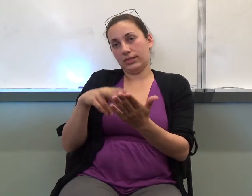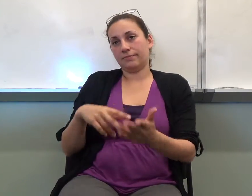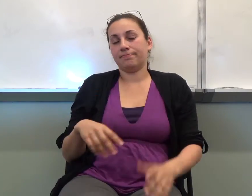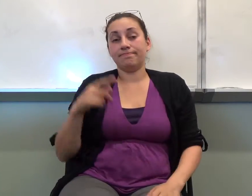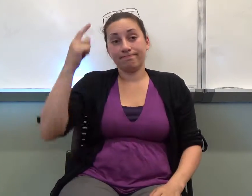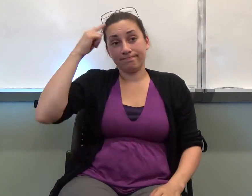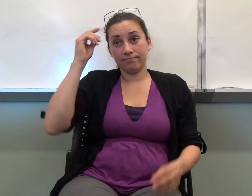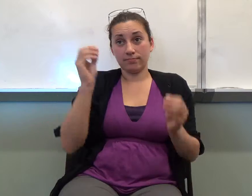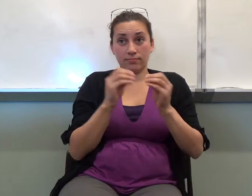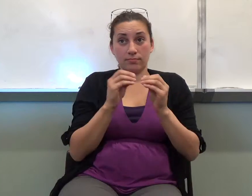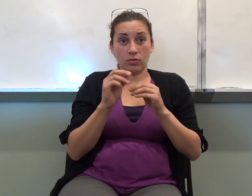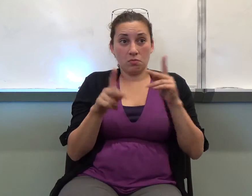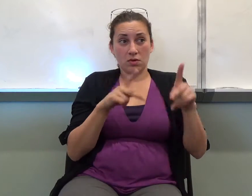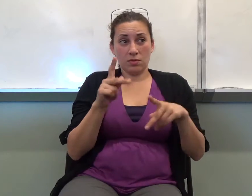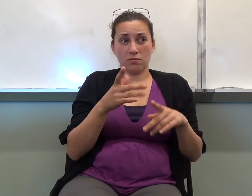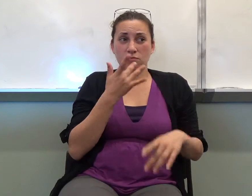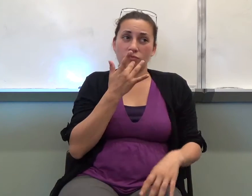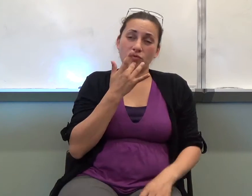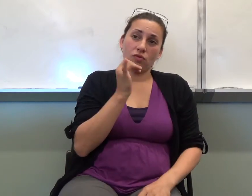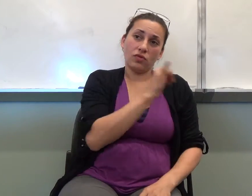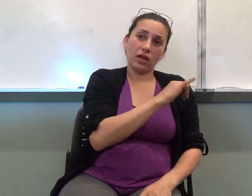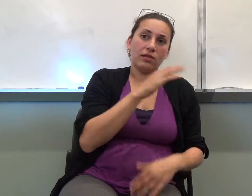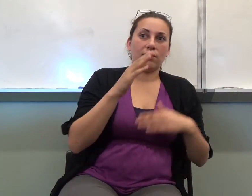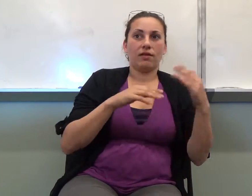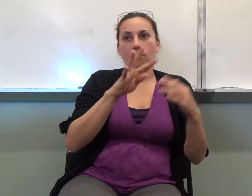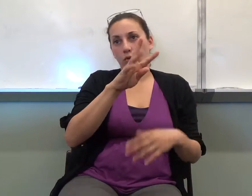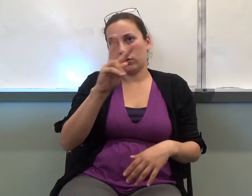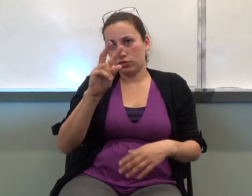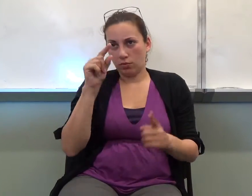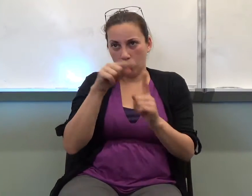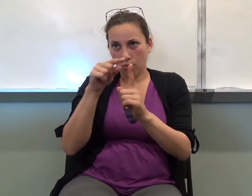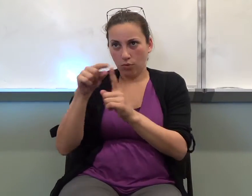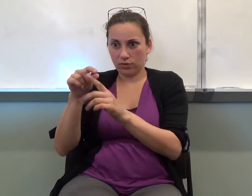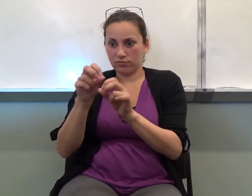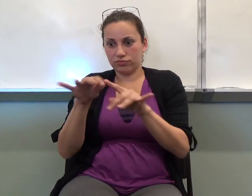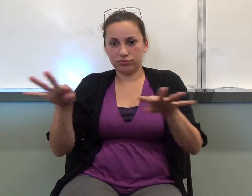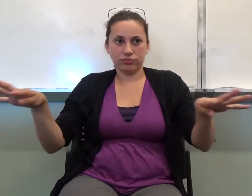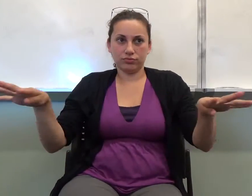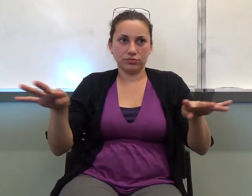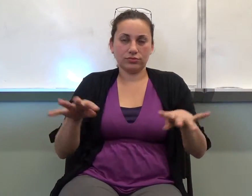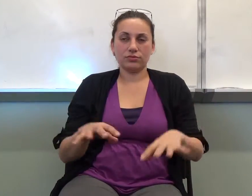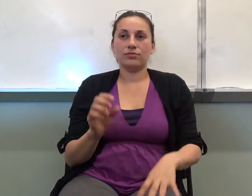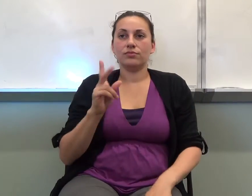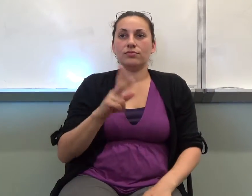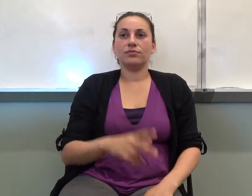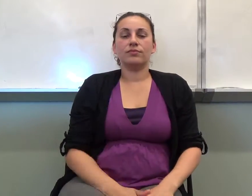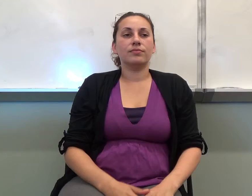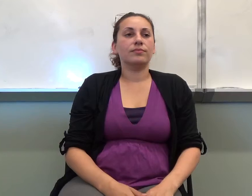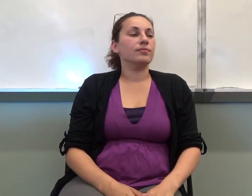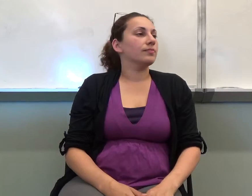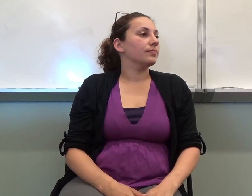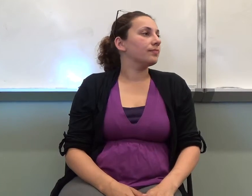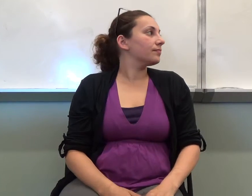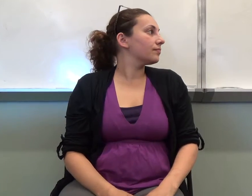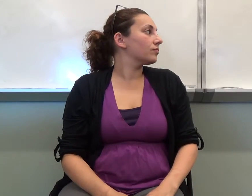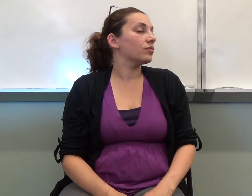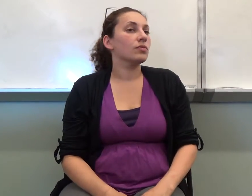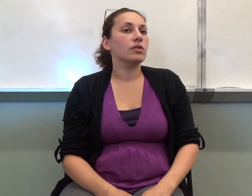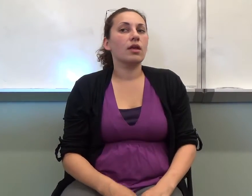would say, okay, I'd rather have that than have 42 points scattered all over the place. So you set it up this way. With